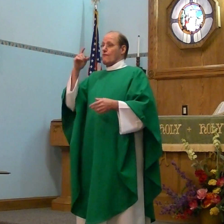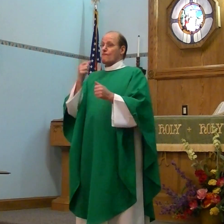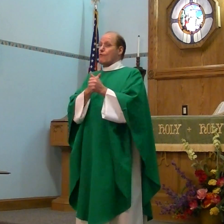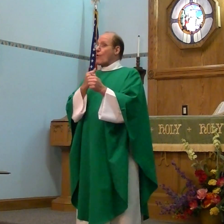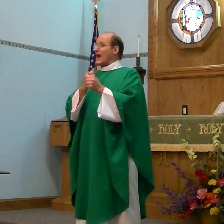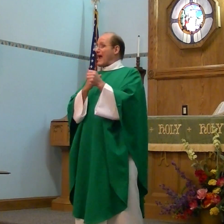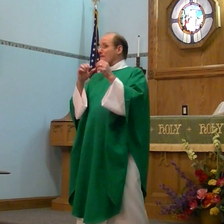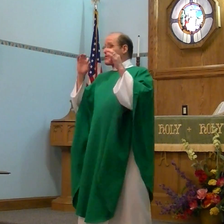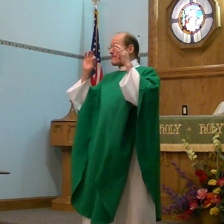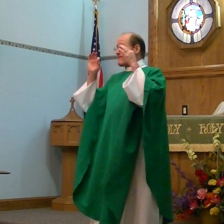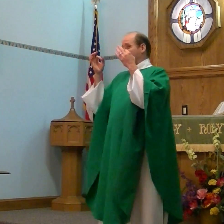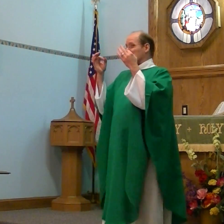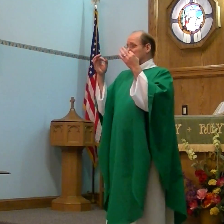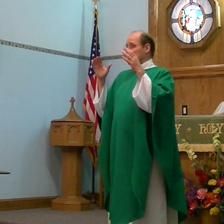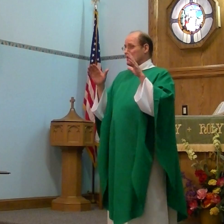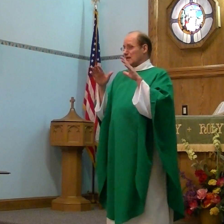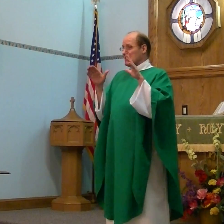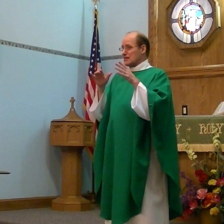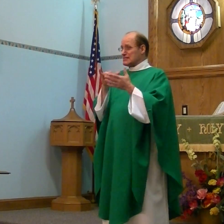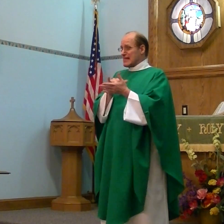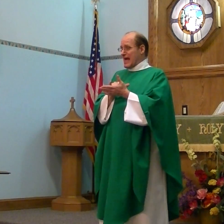For every family does that.